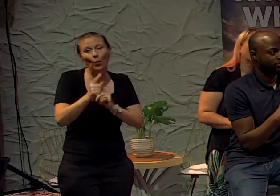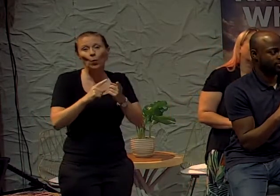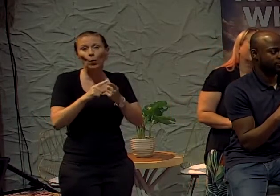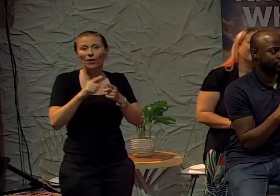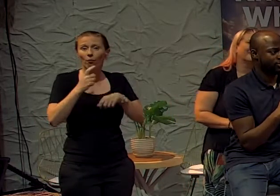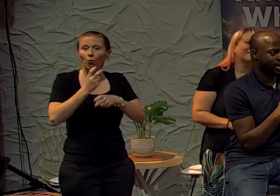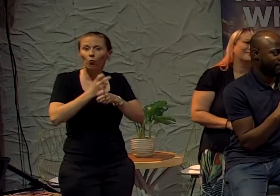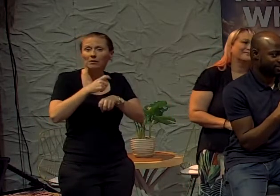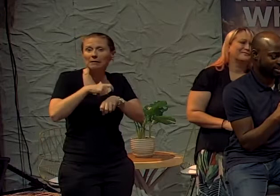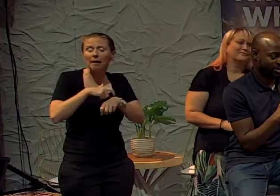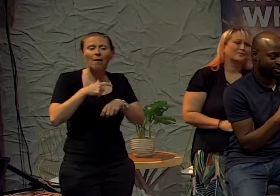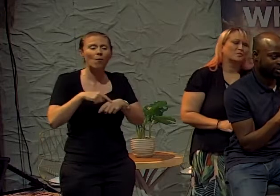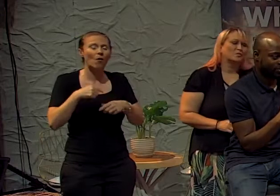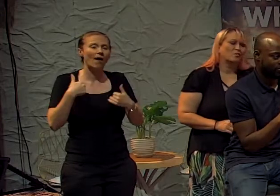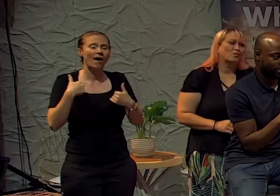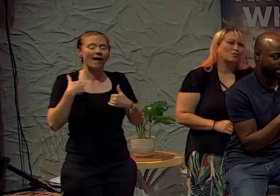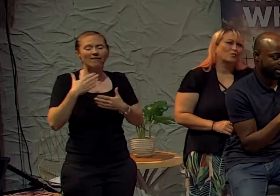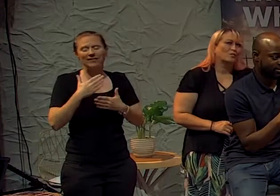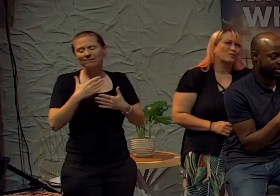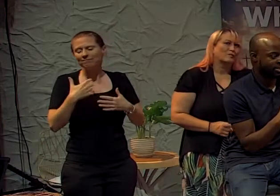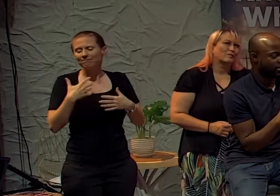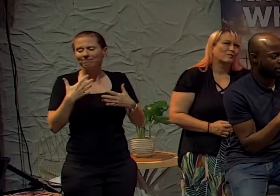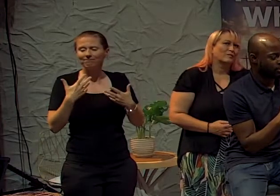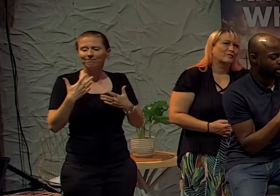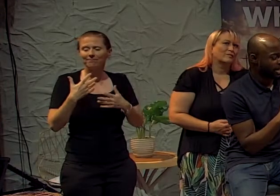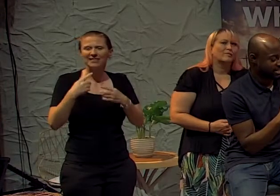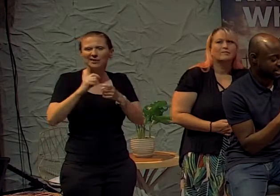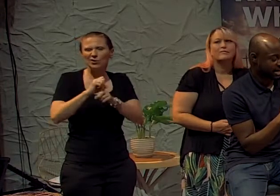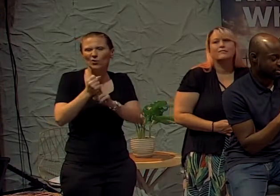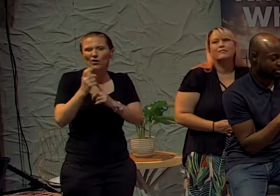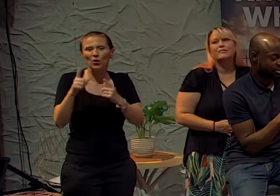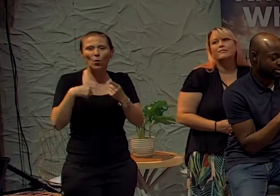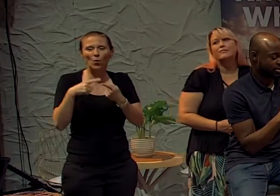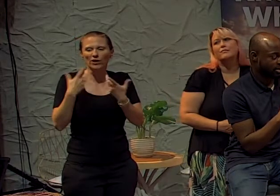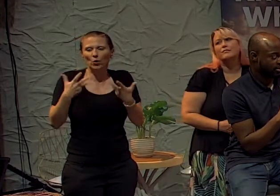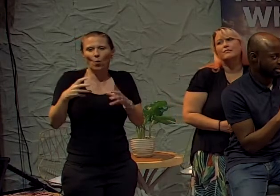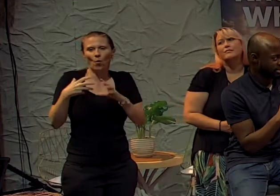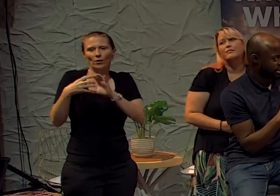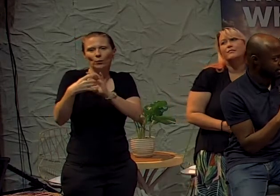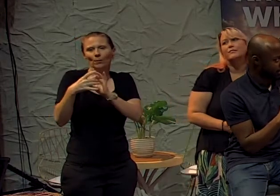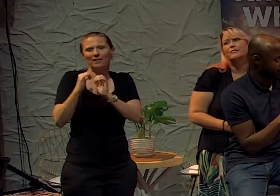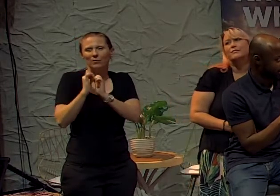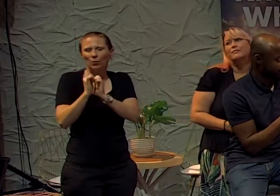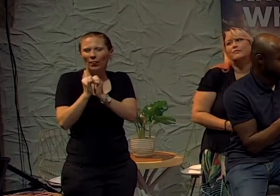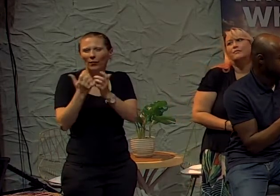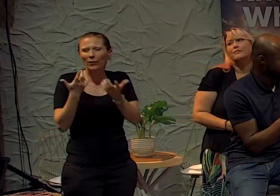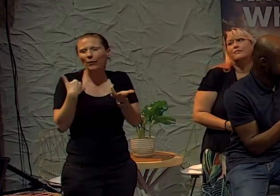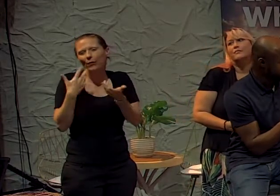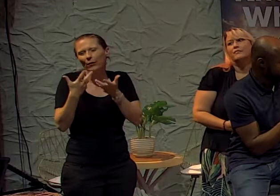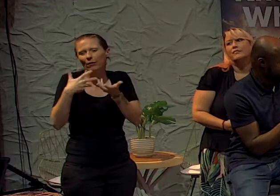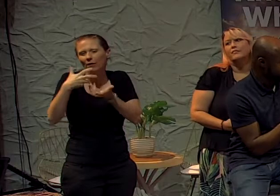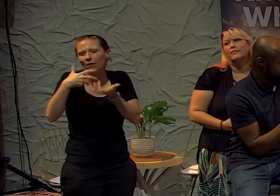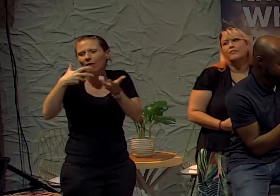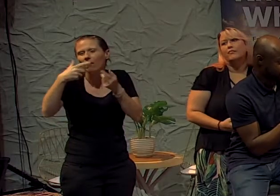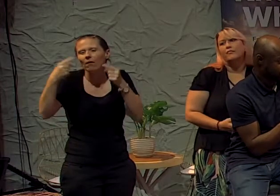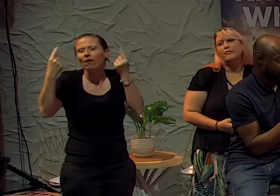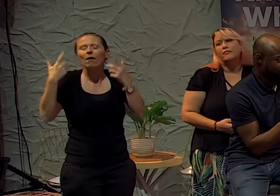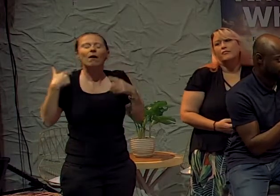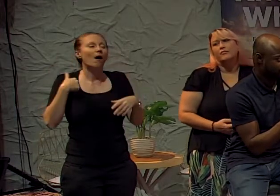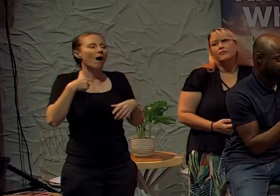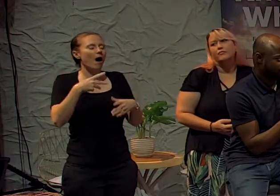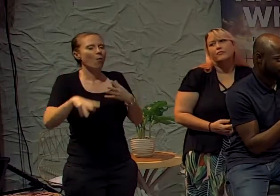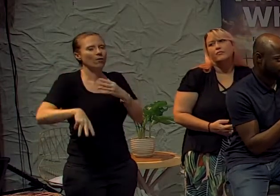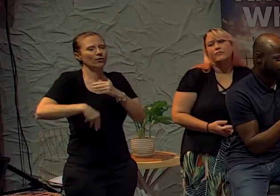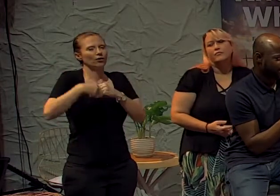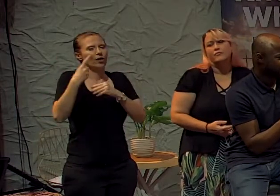hard or when you have those times where you don't want to be together. And then one last thing that I would share, because it kind of piggybacks on what you mentioned, Robert,